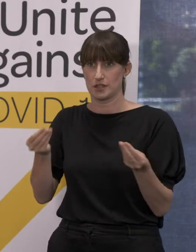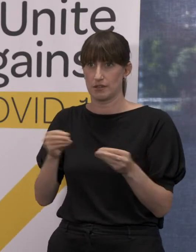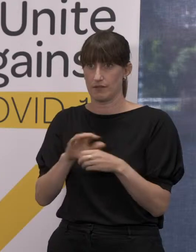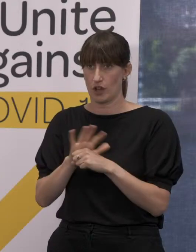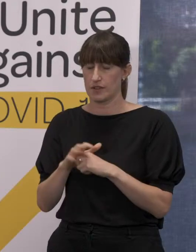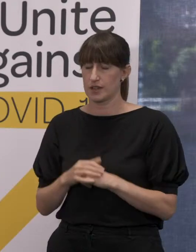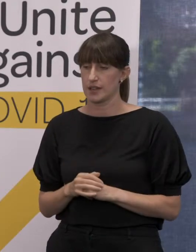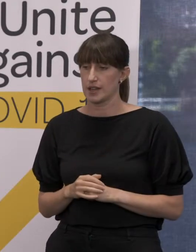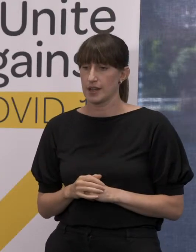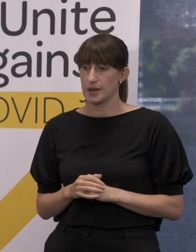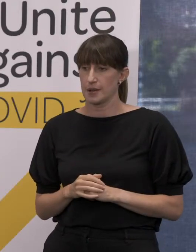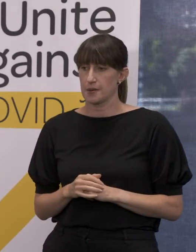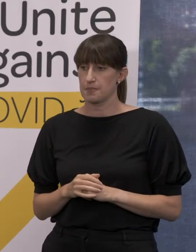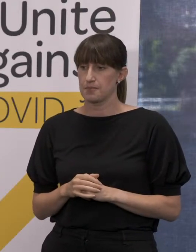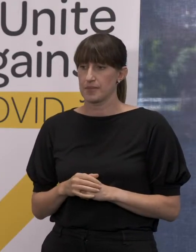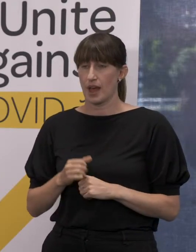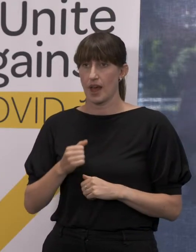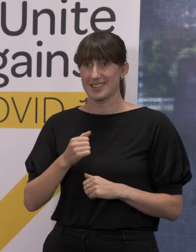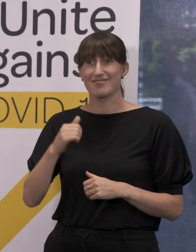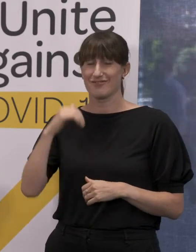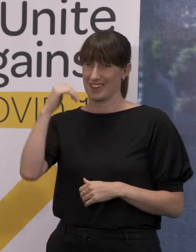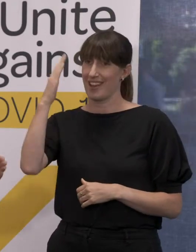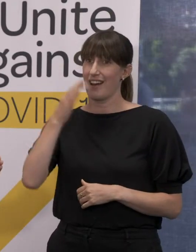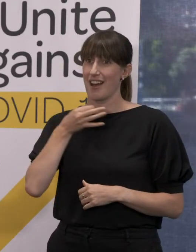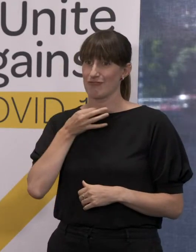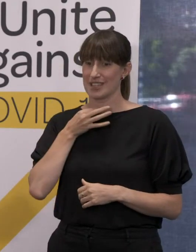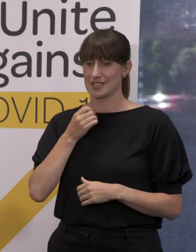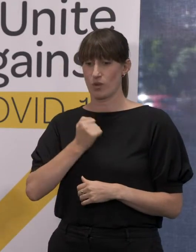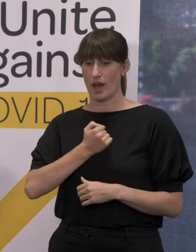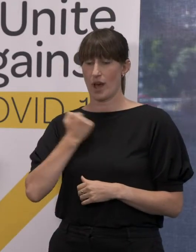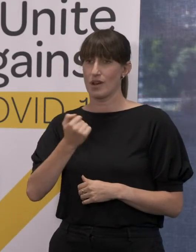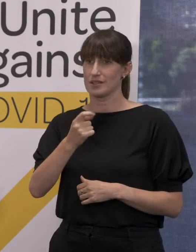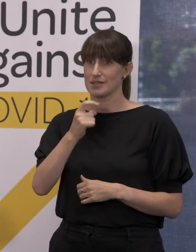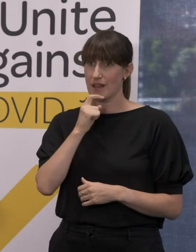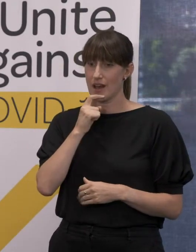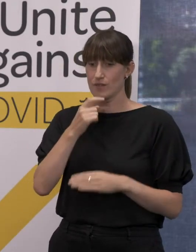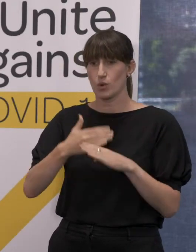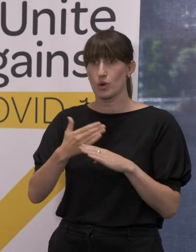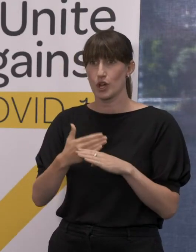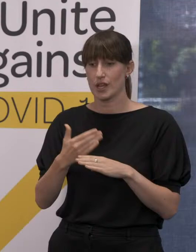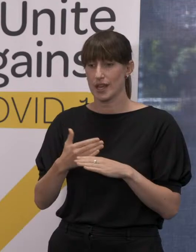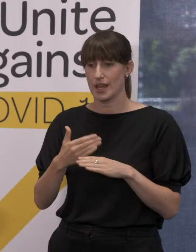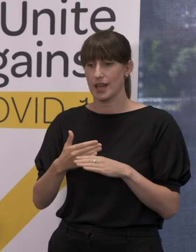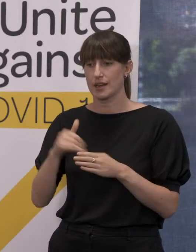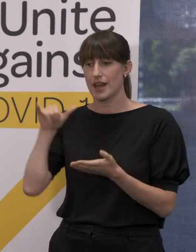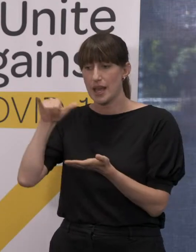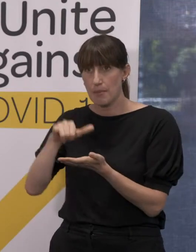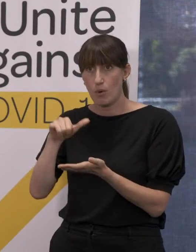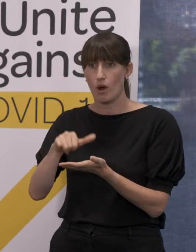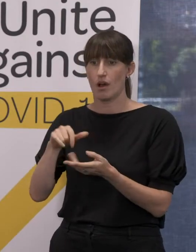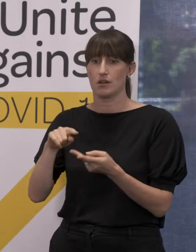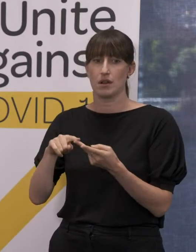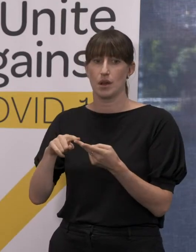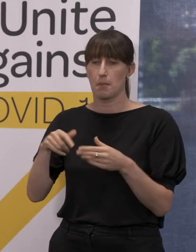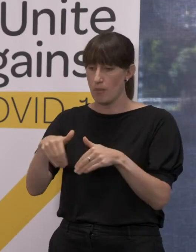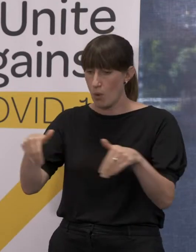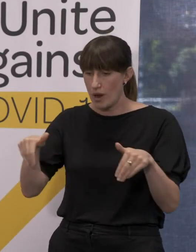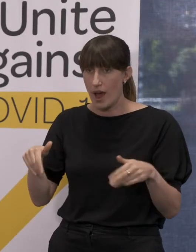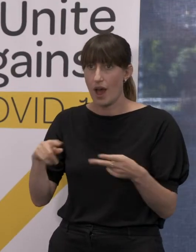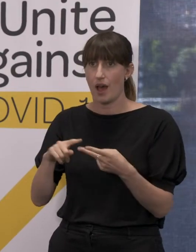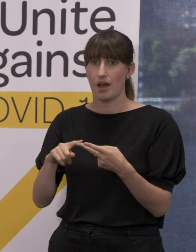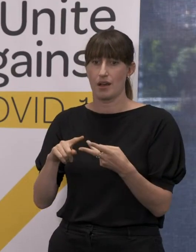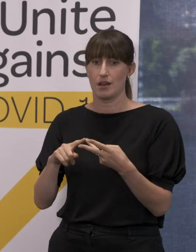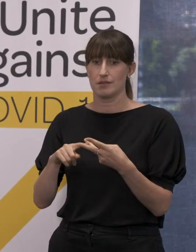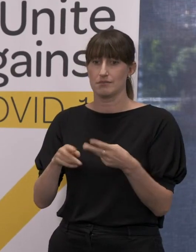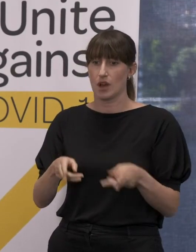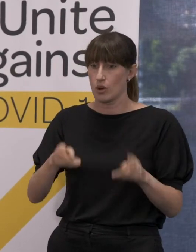and when I say border workforce, it's not just those working in MIQ, but right through the airport precinct and those transporting them.